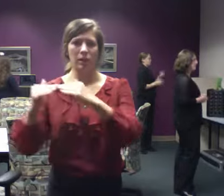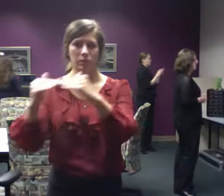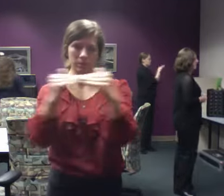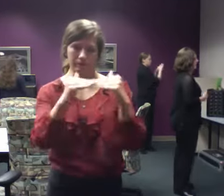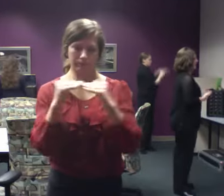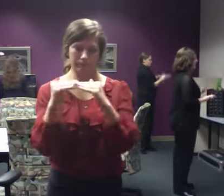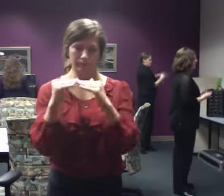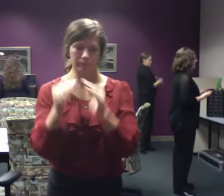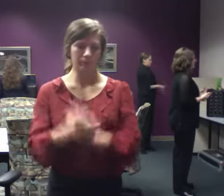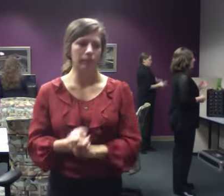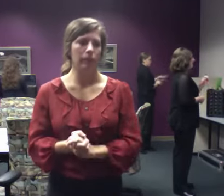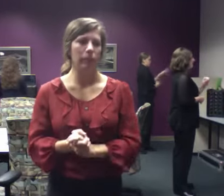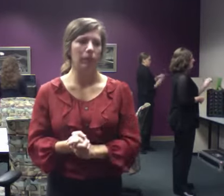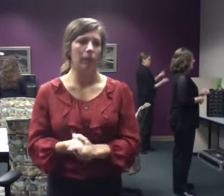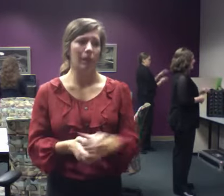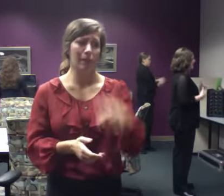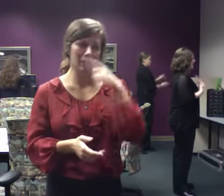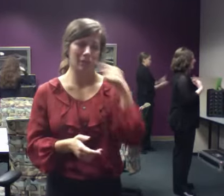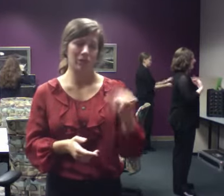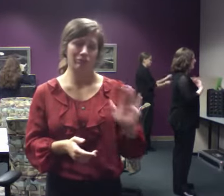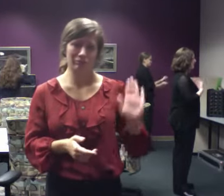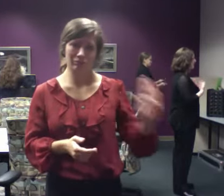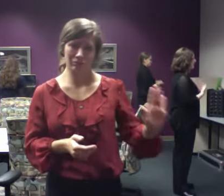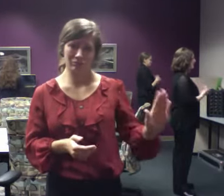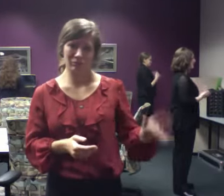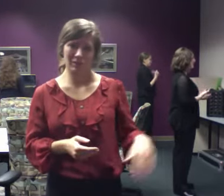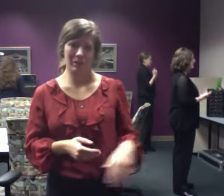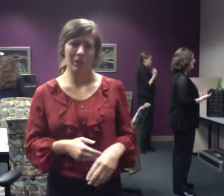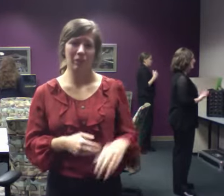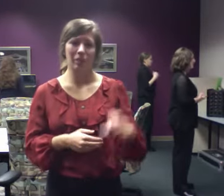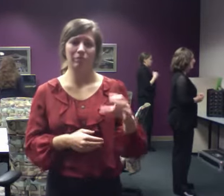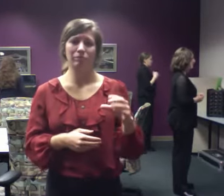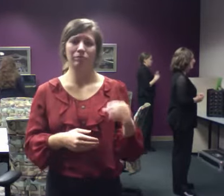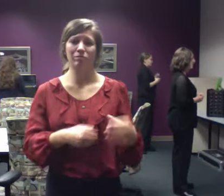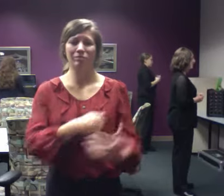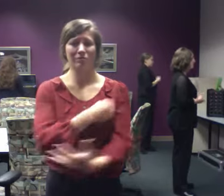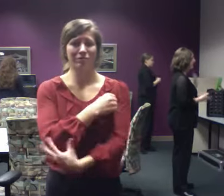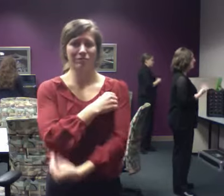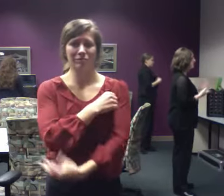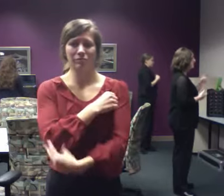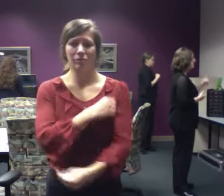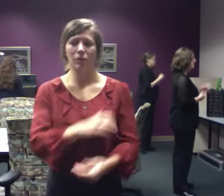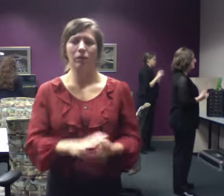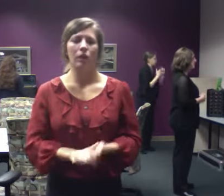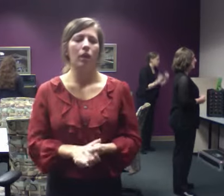so total cattle population, it's a good question. I would say probably